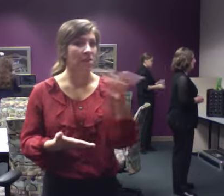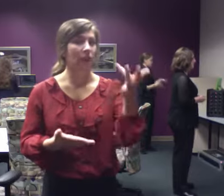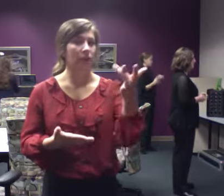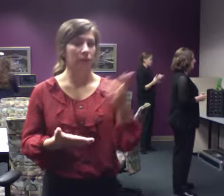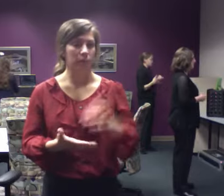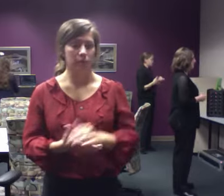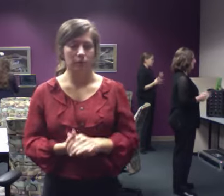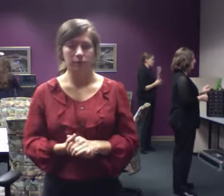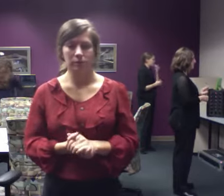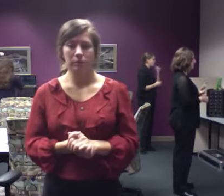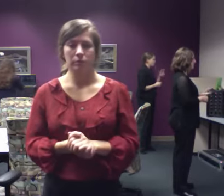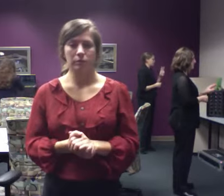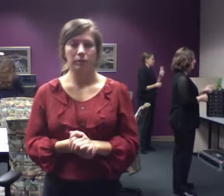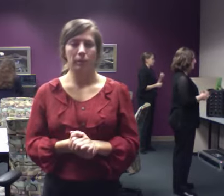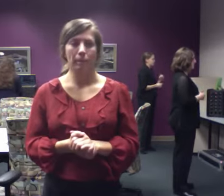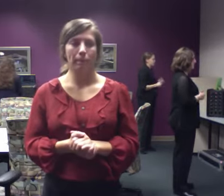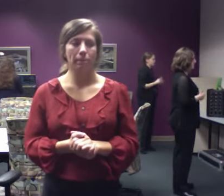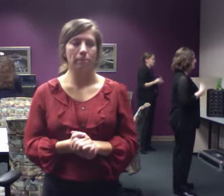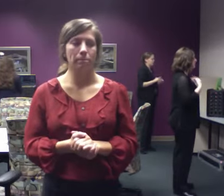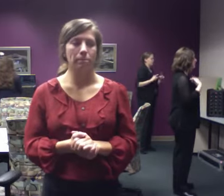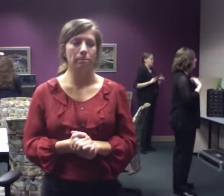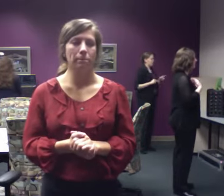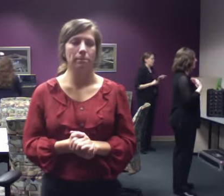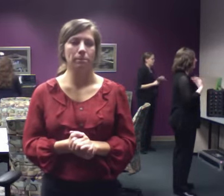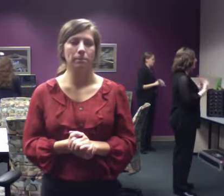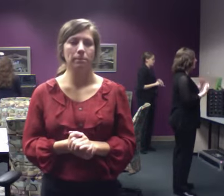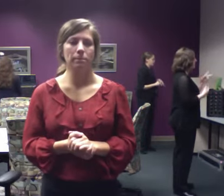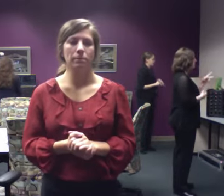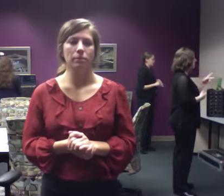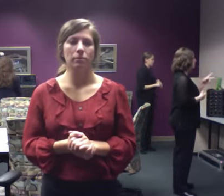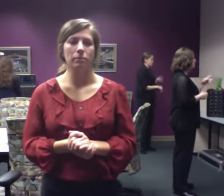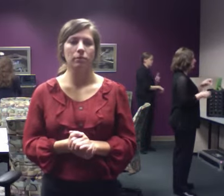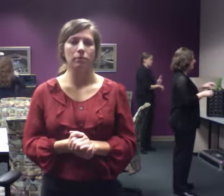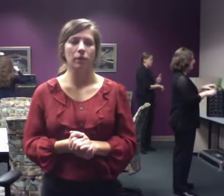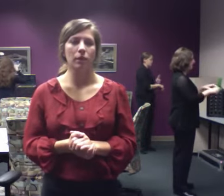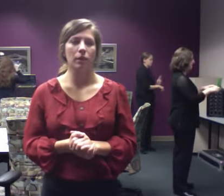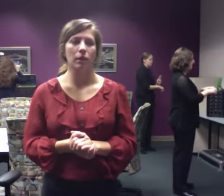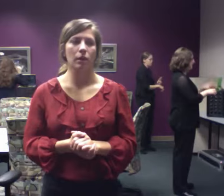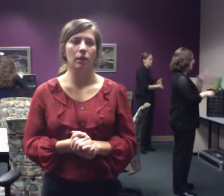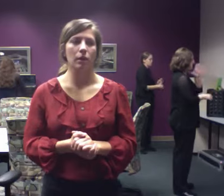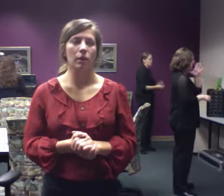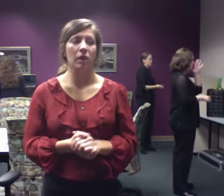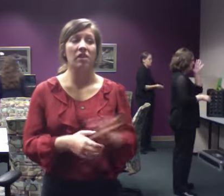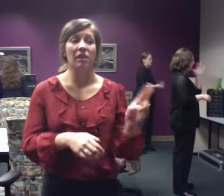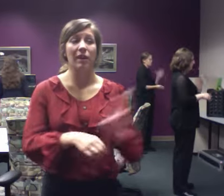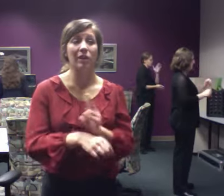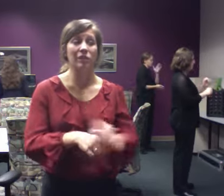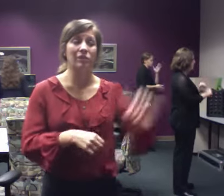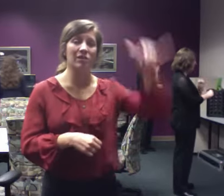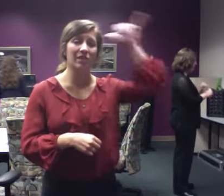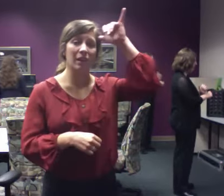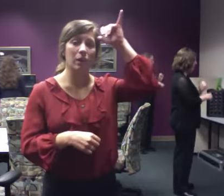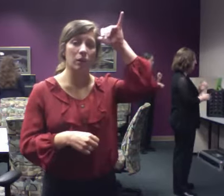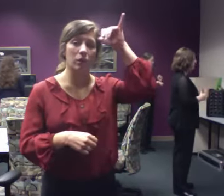burden was very important. Plowing still, in the 1940s, they were using cattle to pull their stuff. Hogs, once again, was important